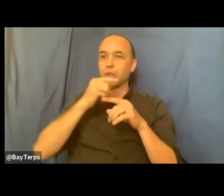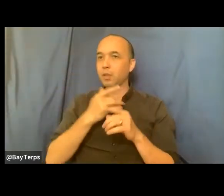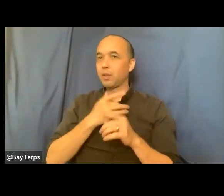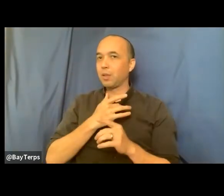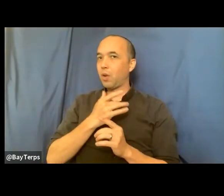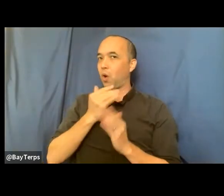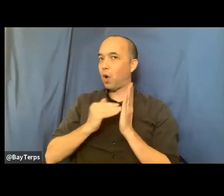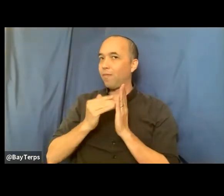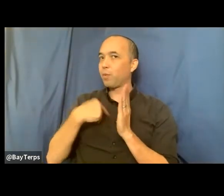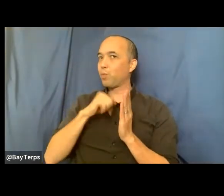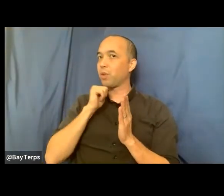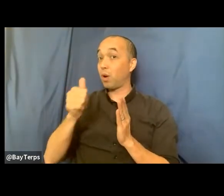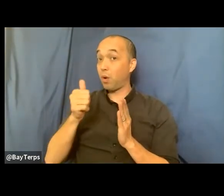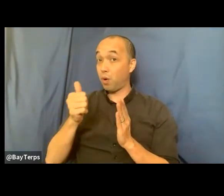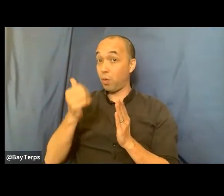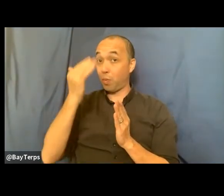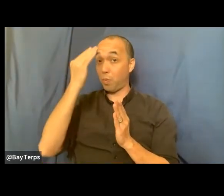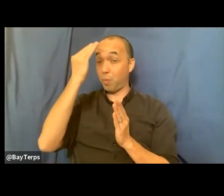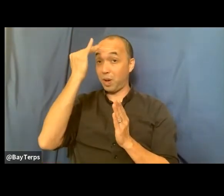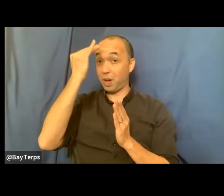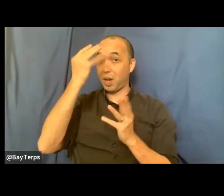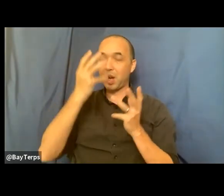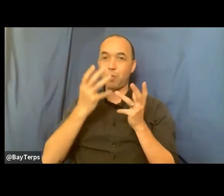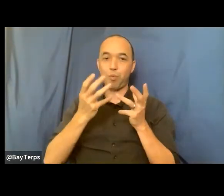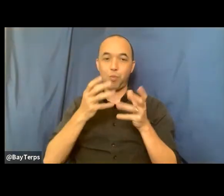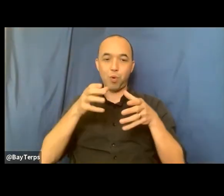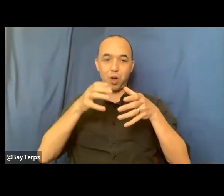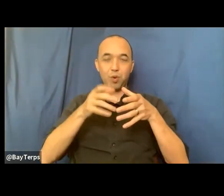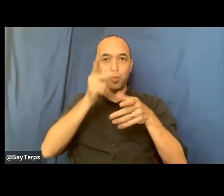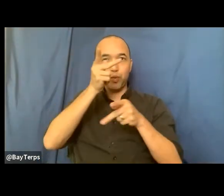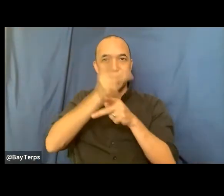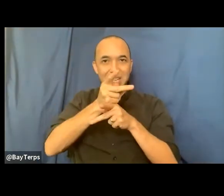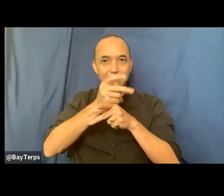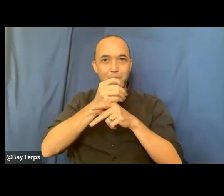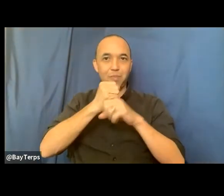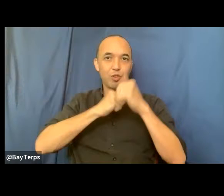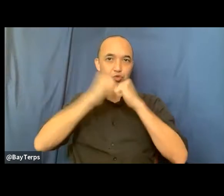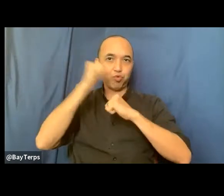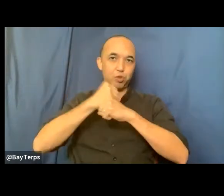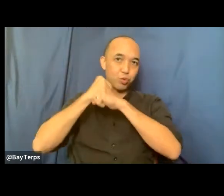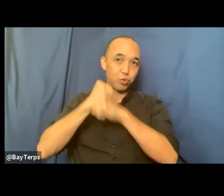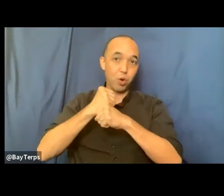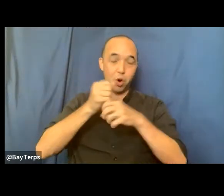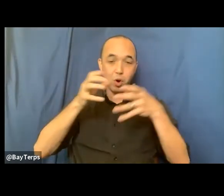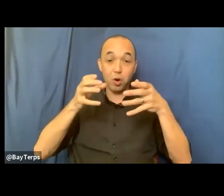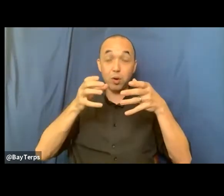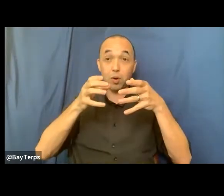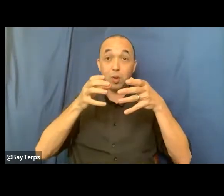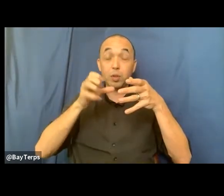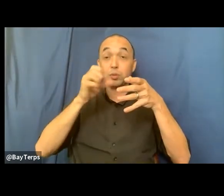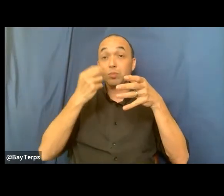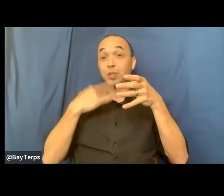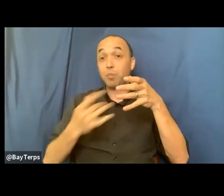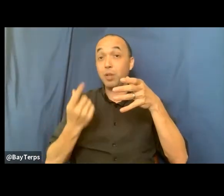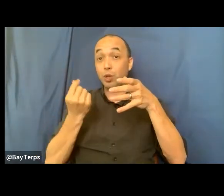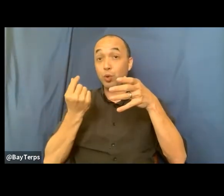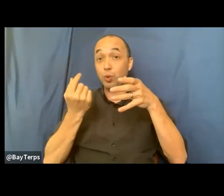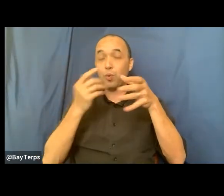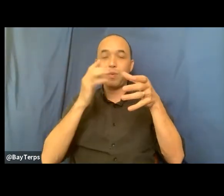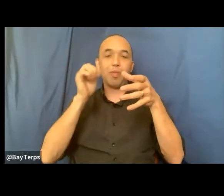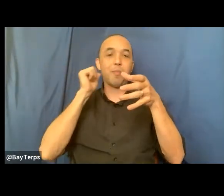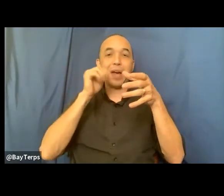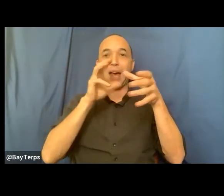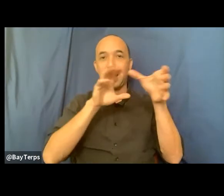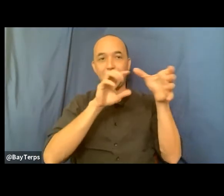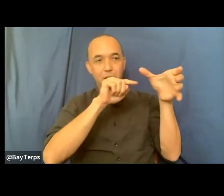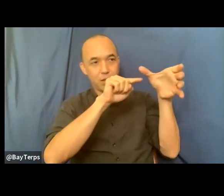because we like keeping the structural integrity of the pumpkin. So we do typically make windows in the back of the pumpkin. And that way, you